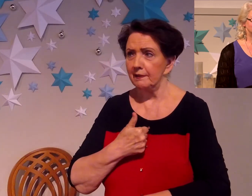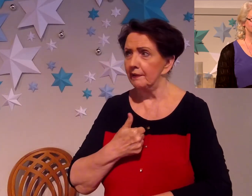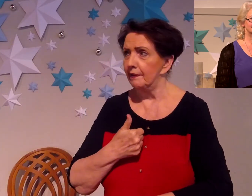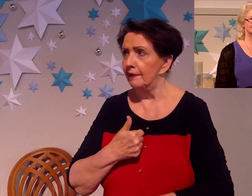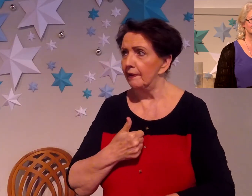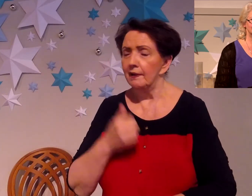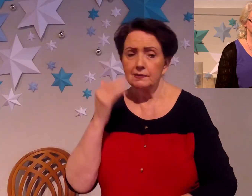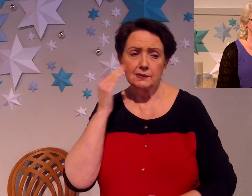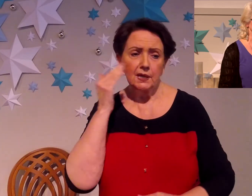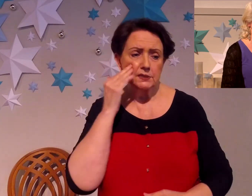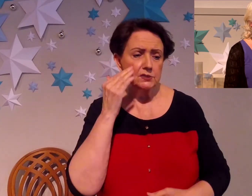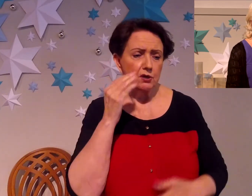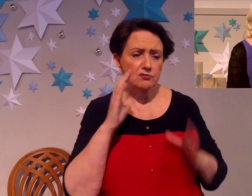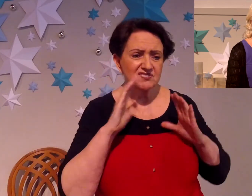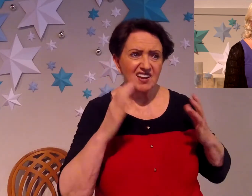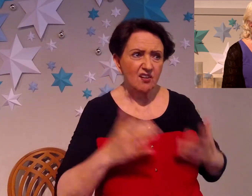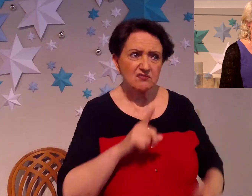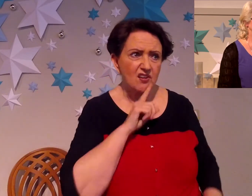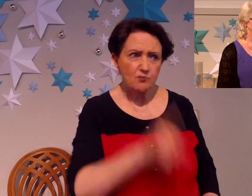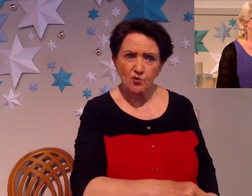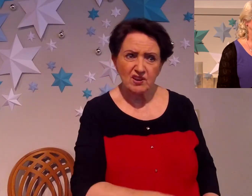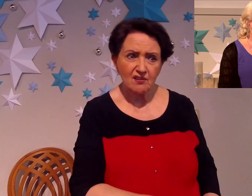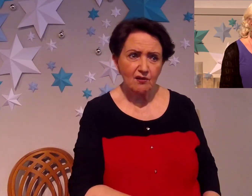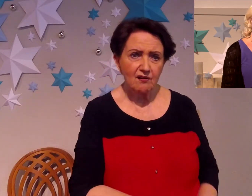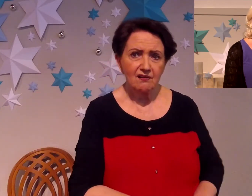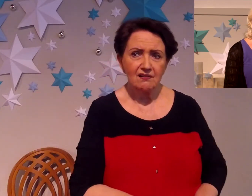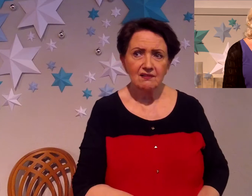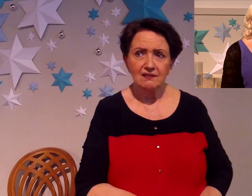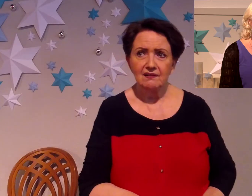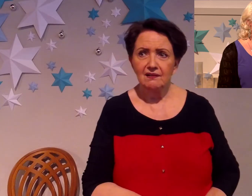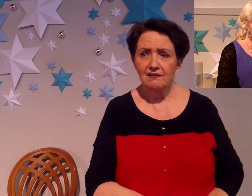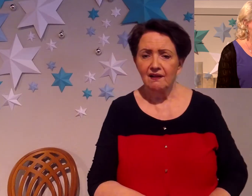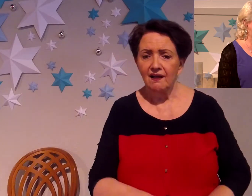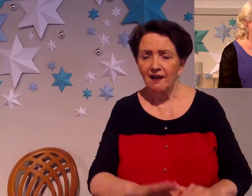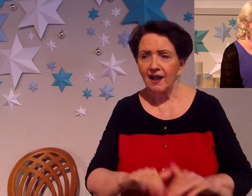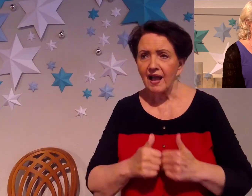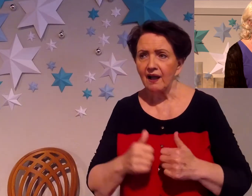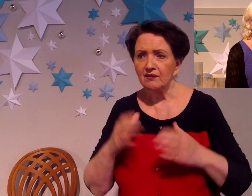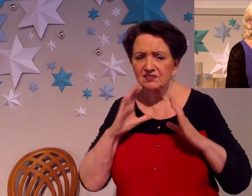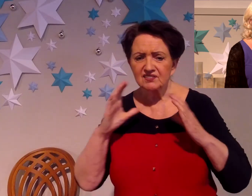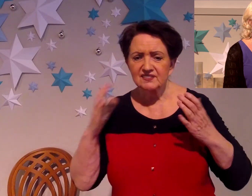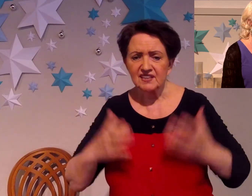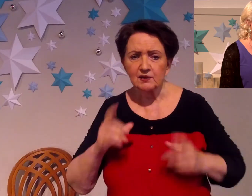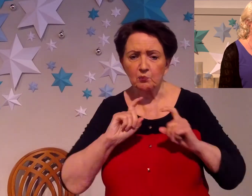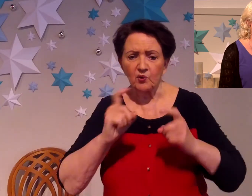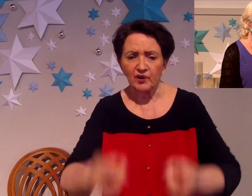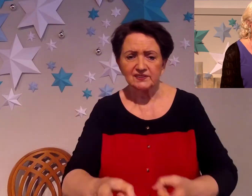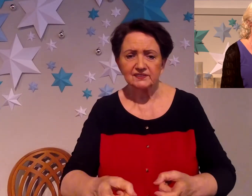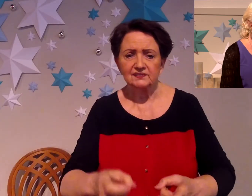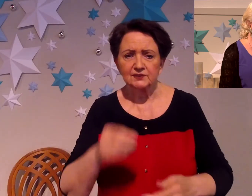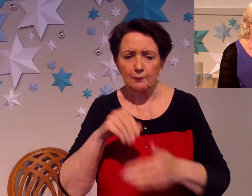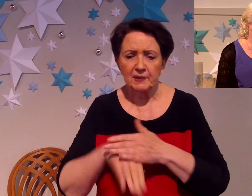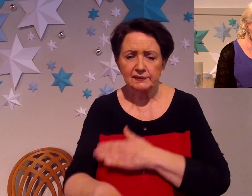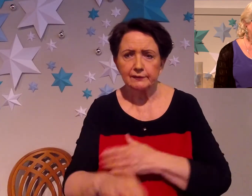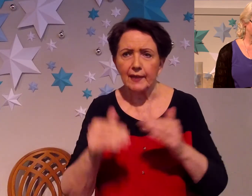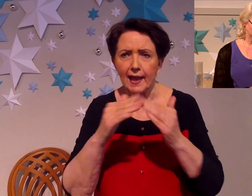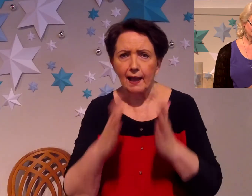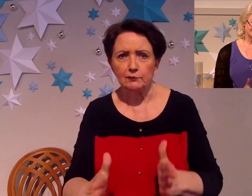I know there's no Santa Claus. How do the Santa presents get into our house?